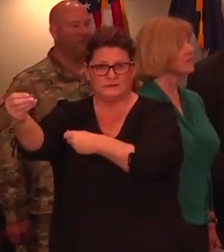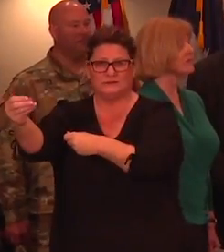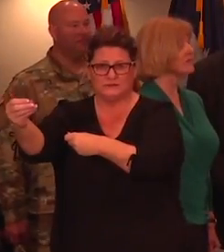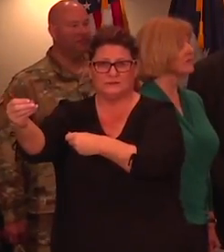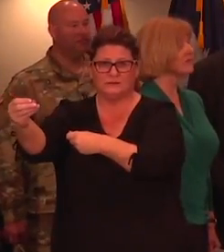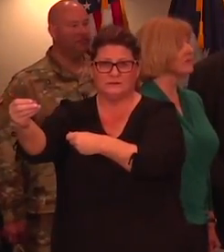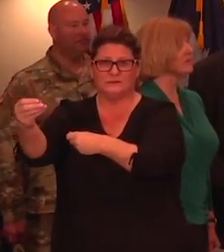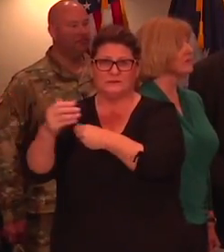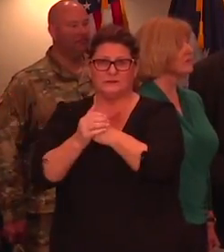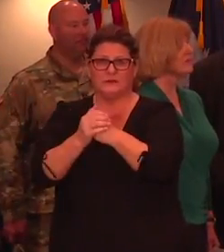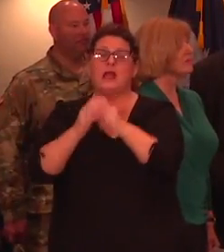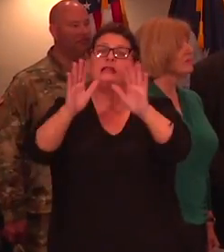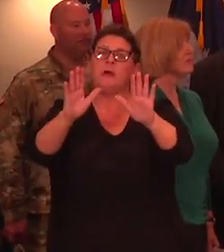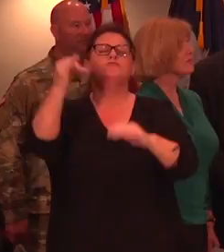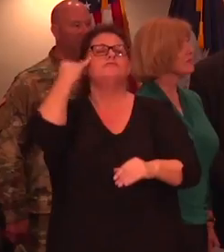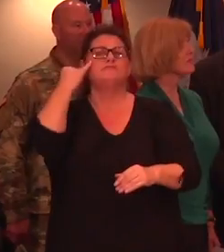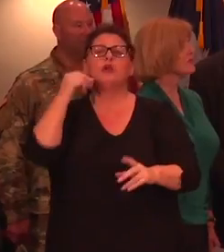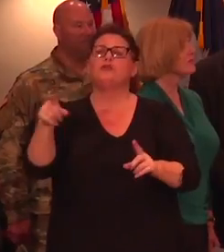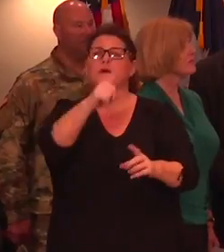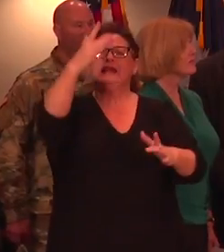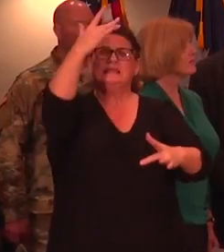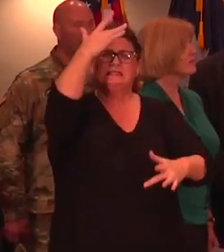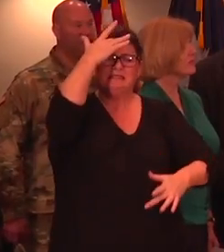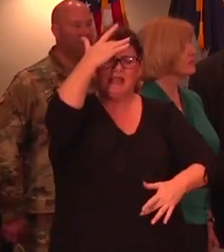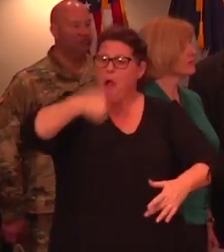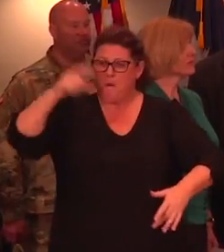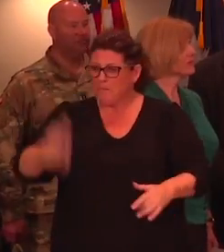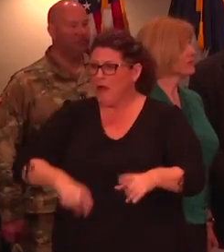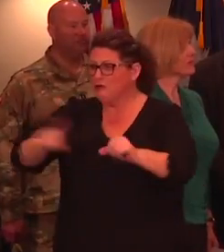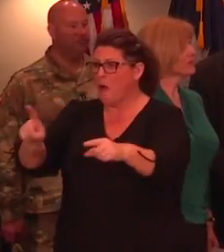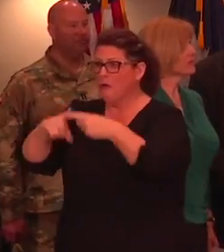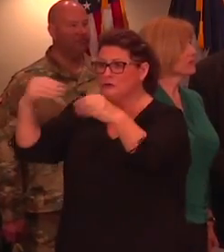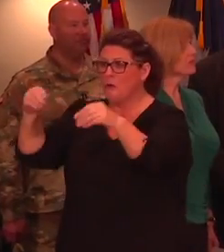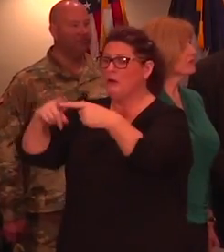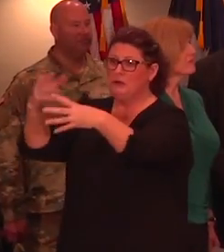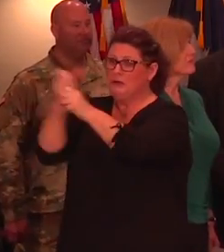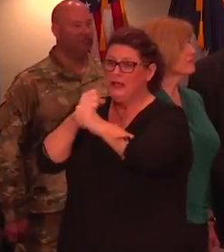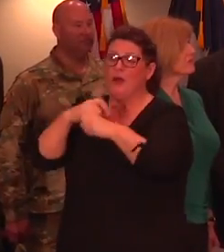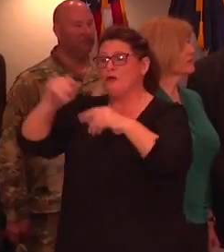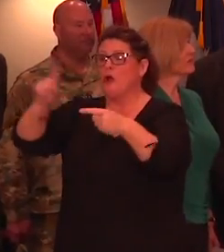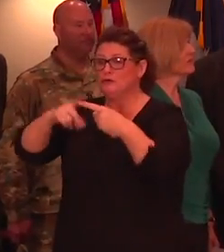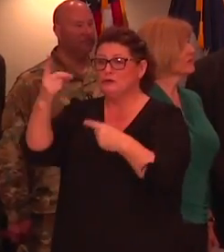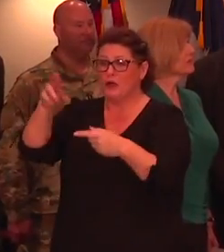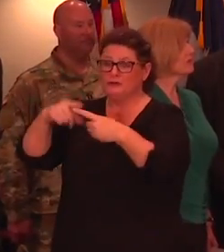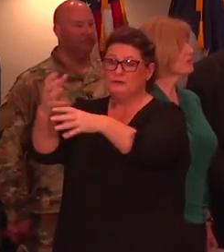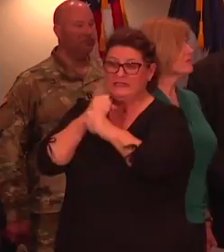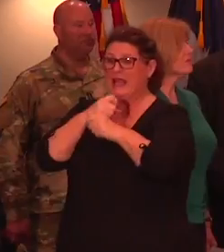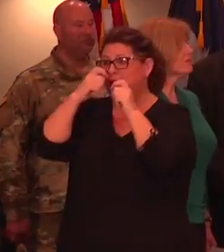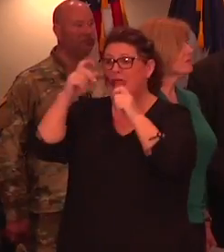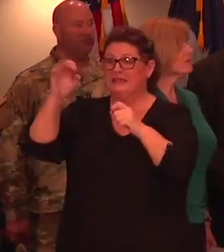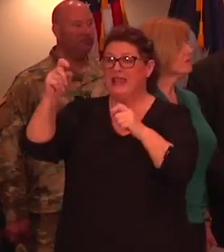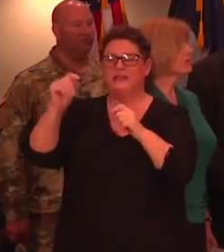who is ill get a test to see if they have been diagnosed or if they have COVID-19. And if disease activity